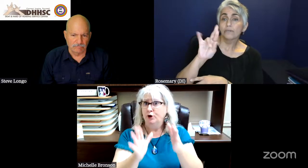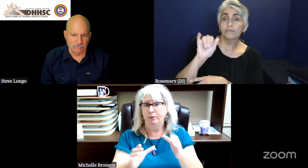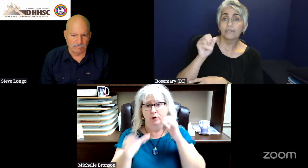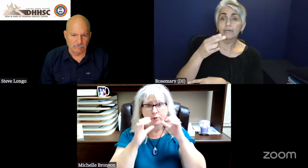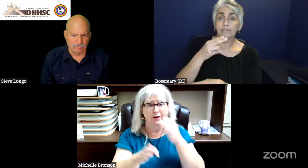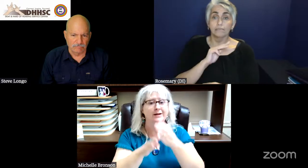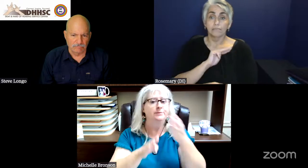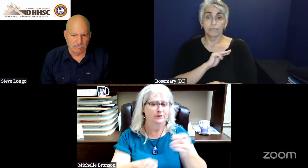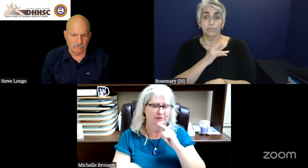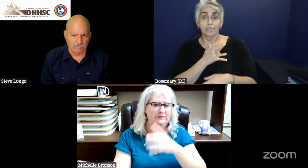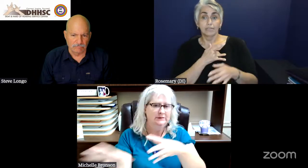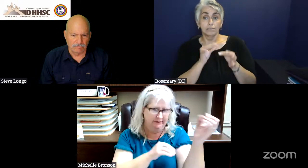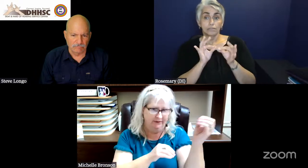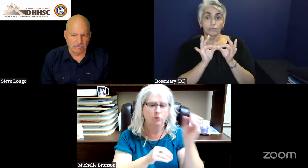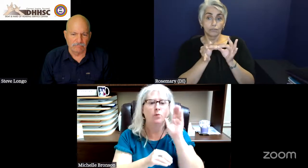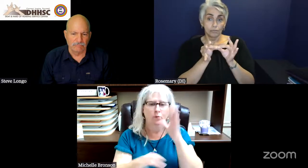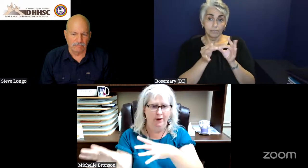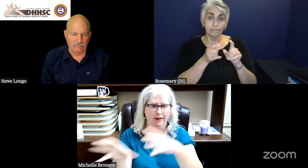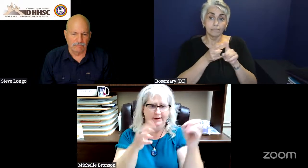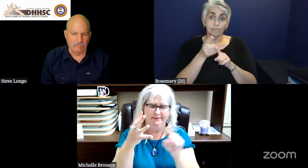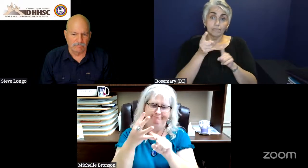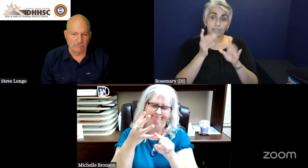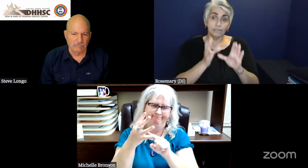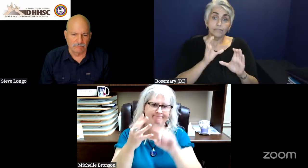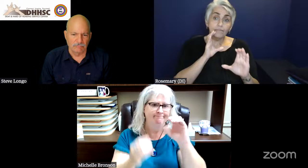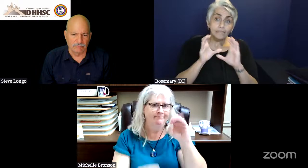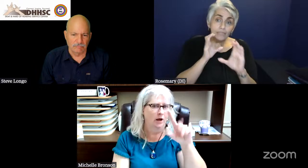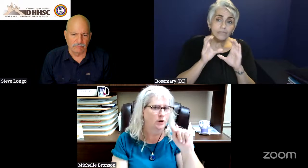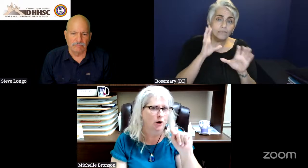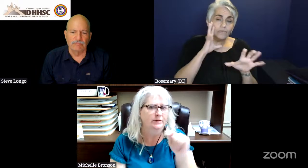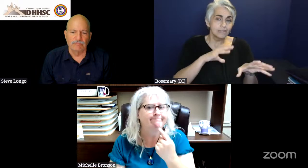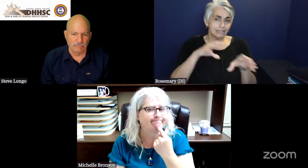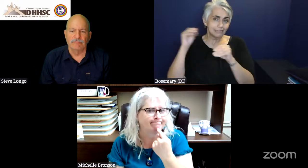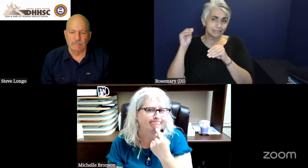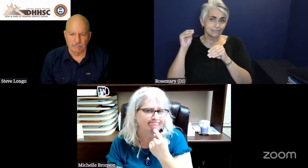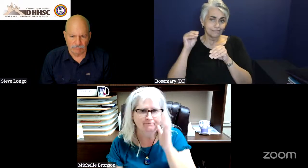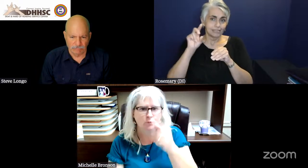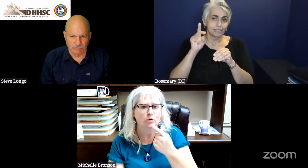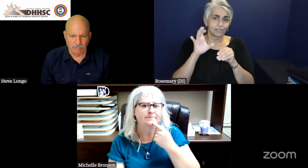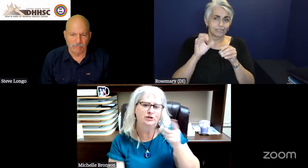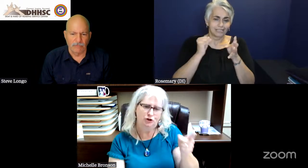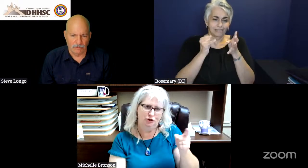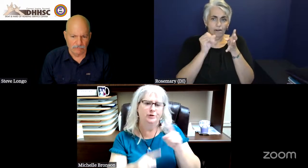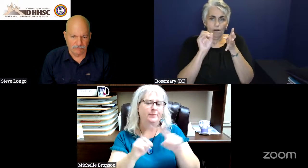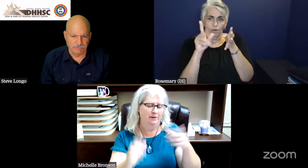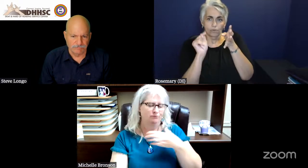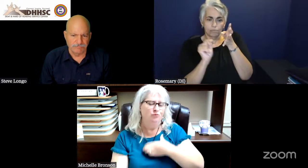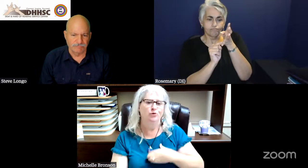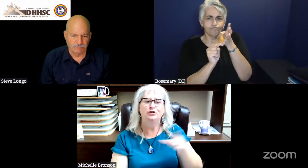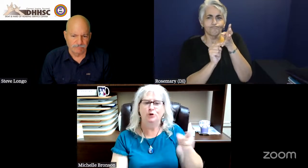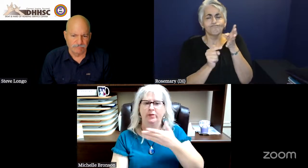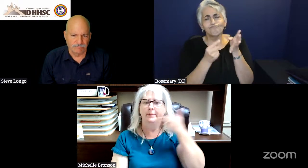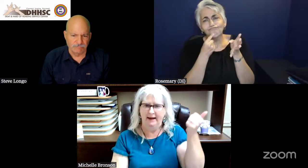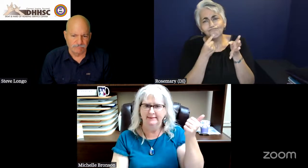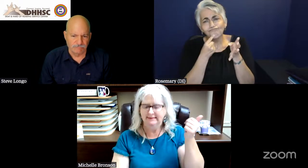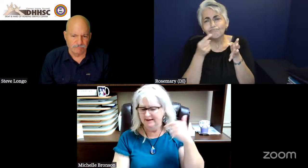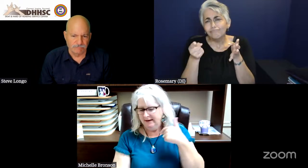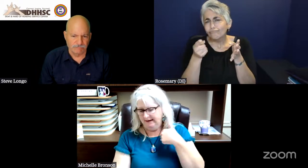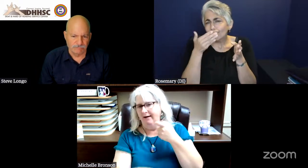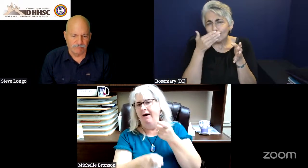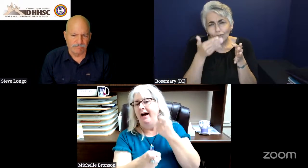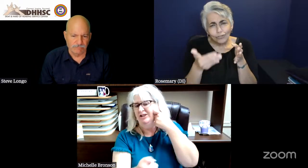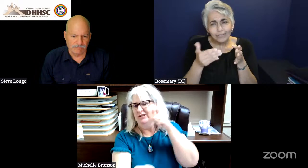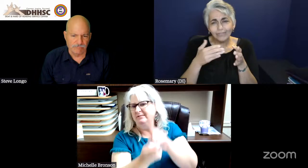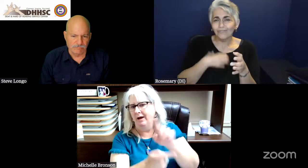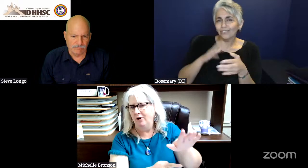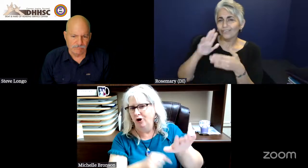meeting, Mariah Hart, the interpreter specialist in communication, Federico, her name